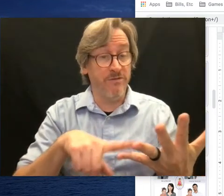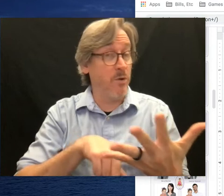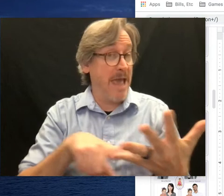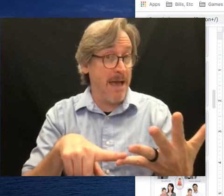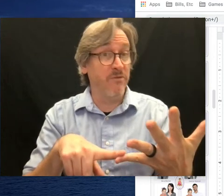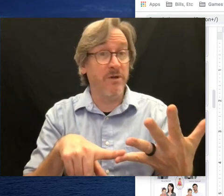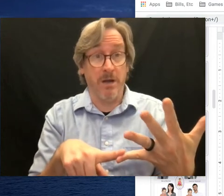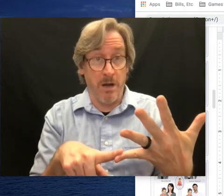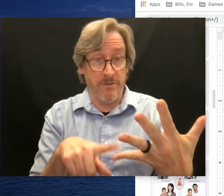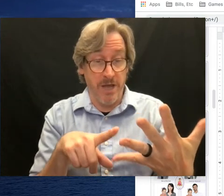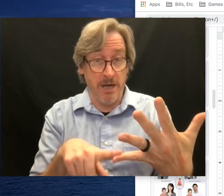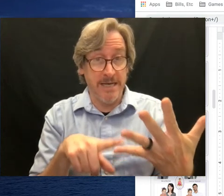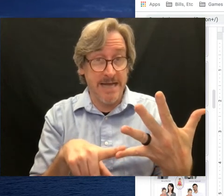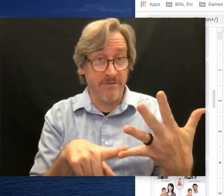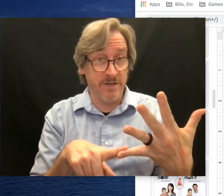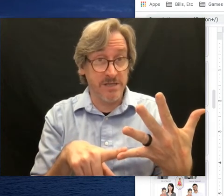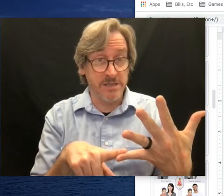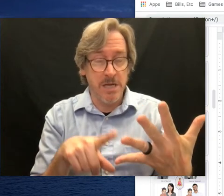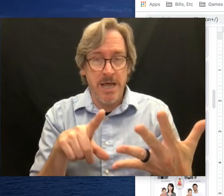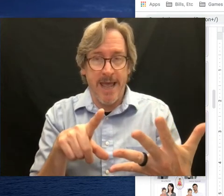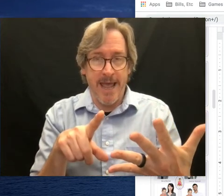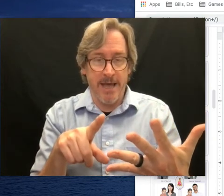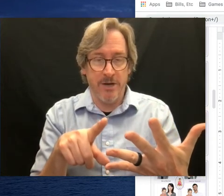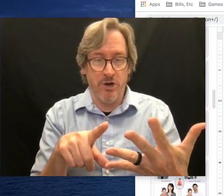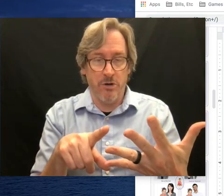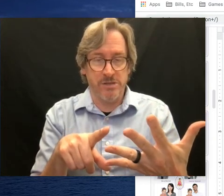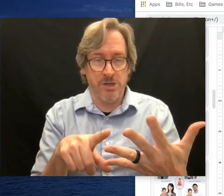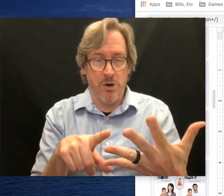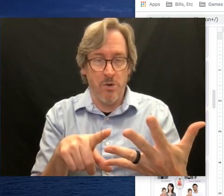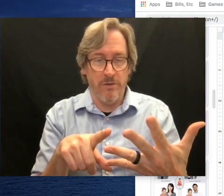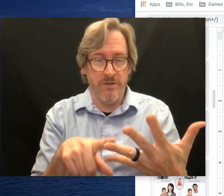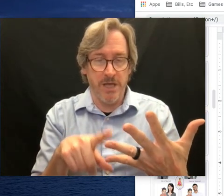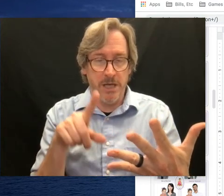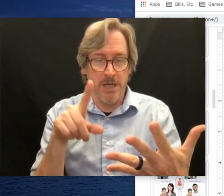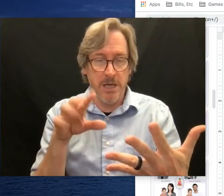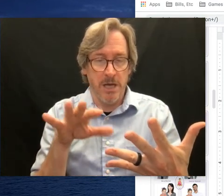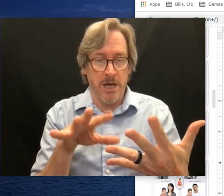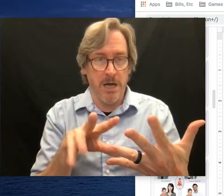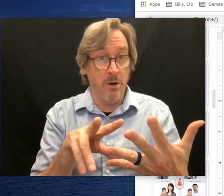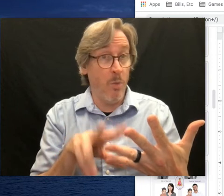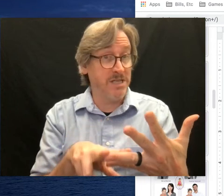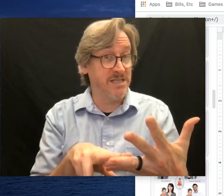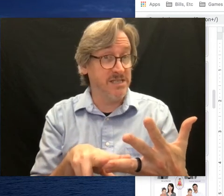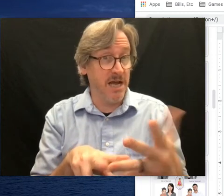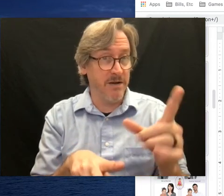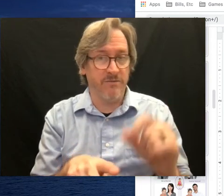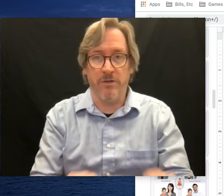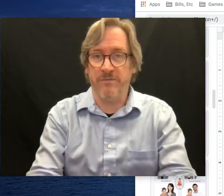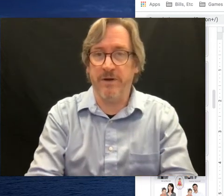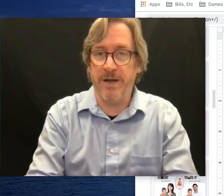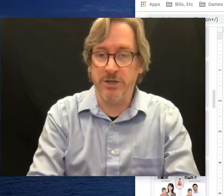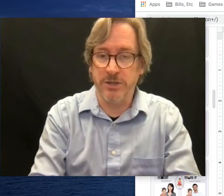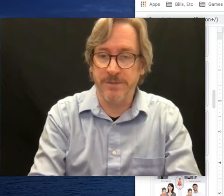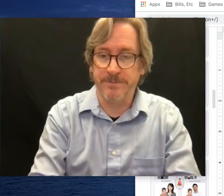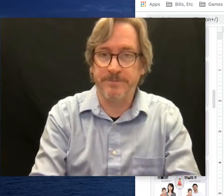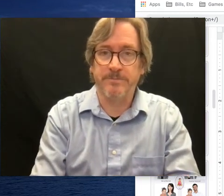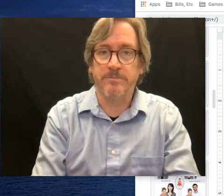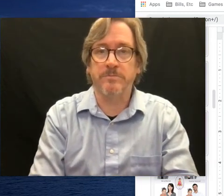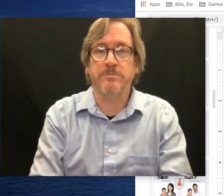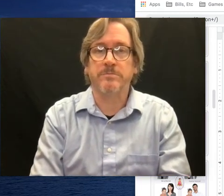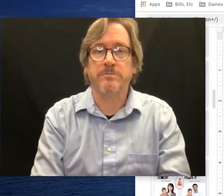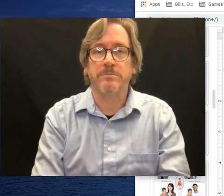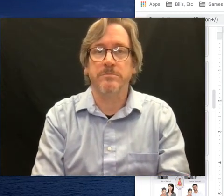both the vocab, the Anki deck for this, and also the what's the sign for other variations.